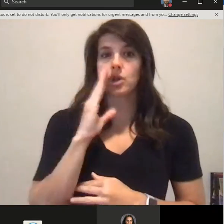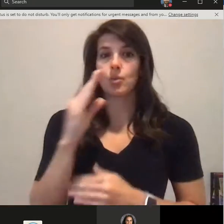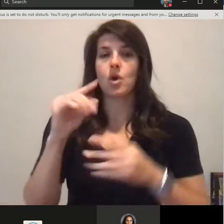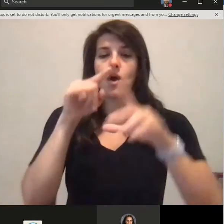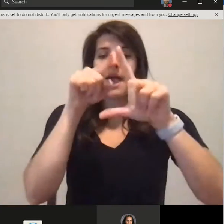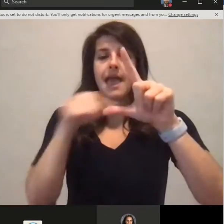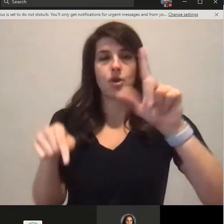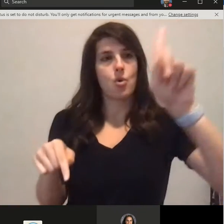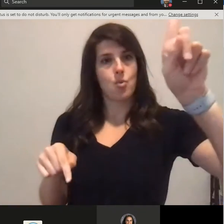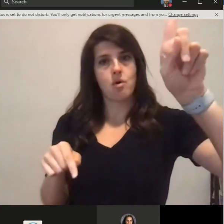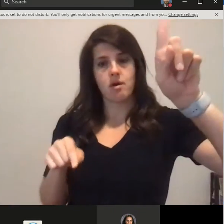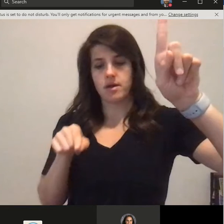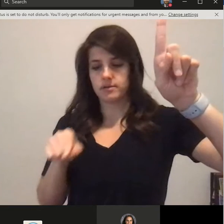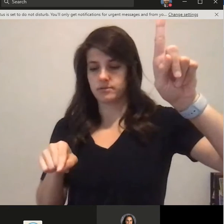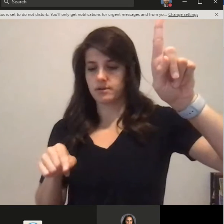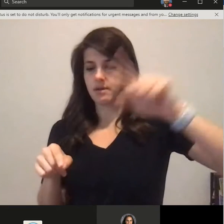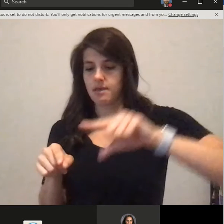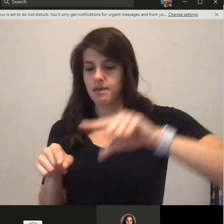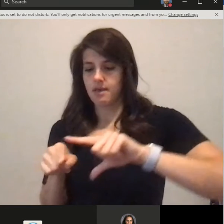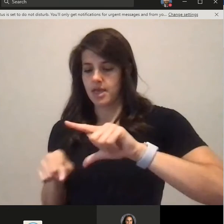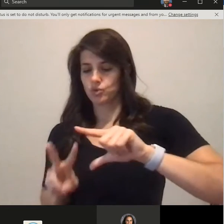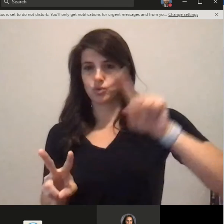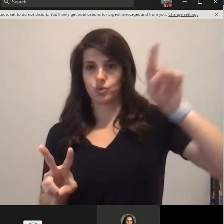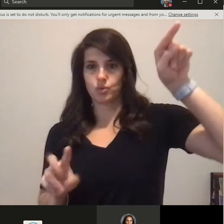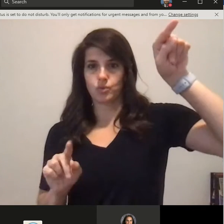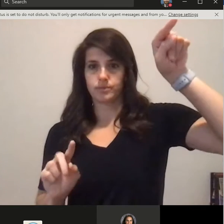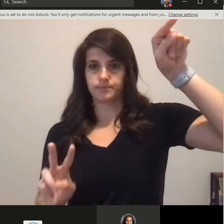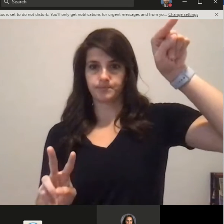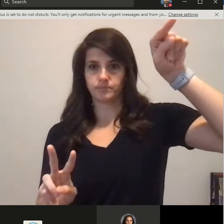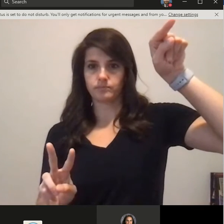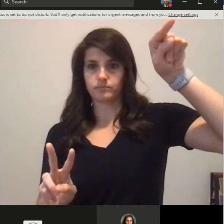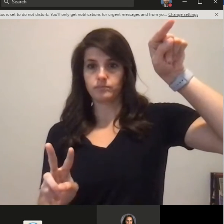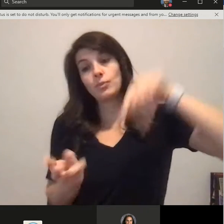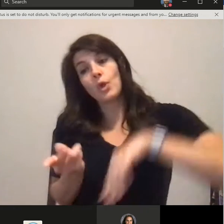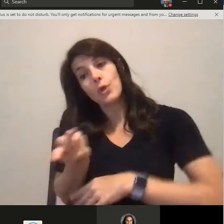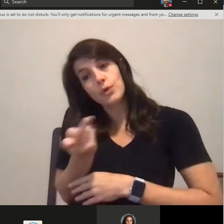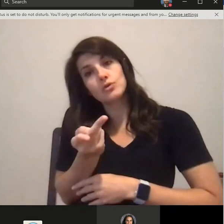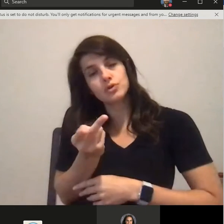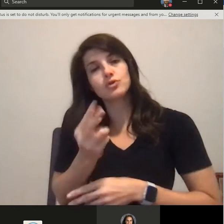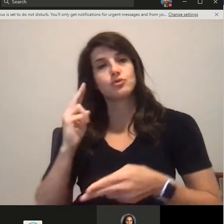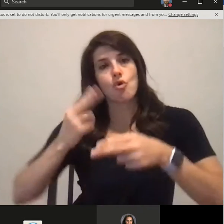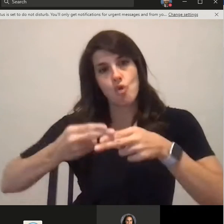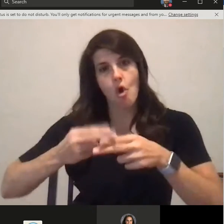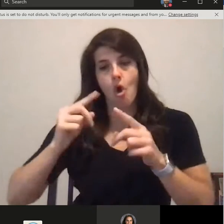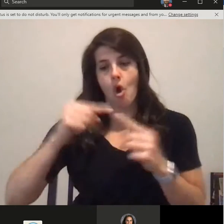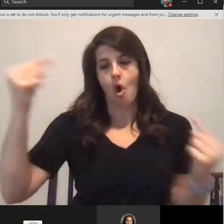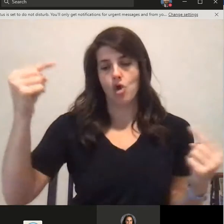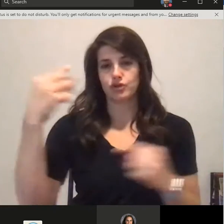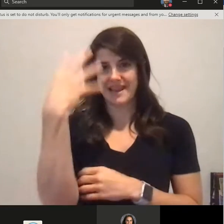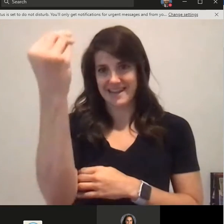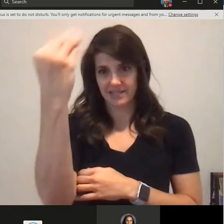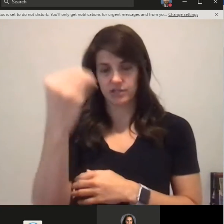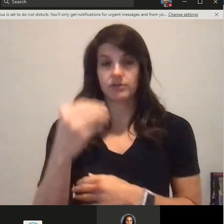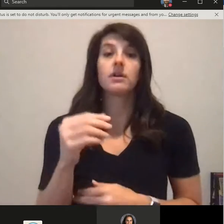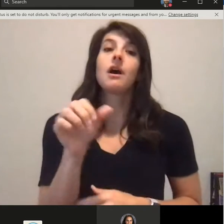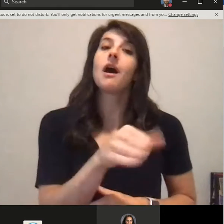angle 2 at the bottom. Another set of alternates would be angle